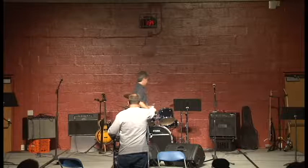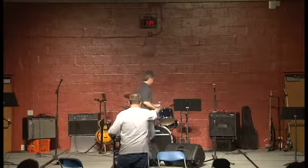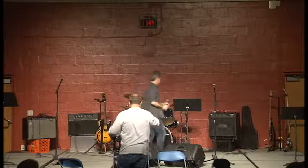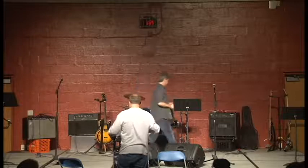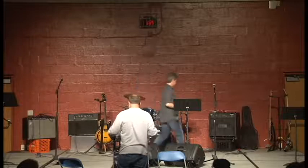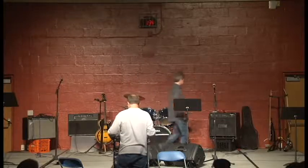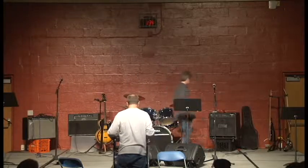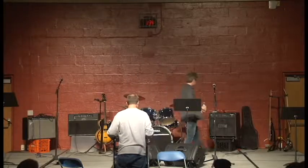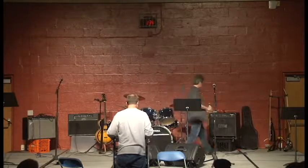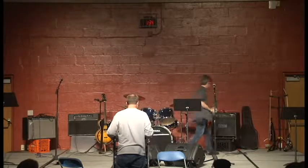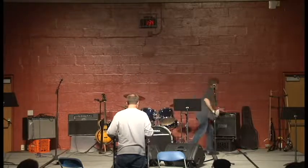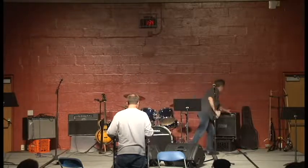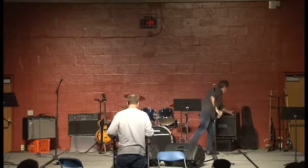Great song,